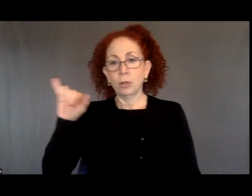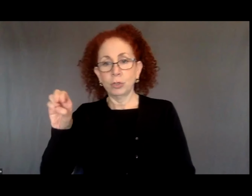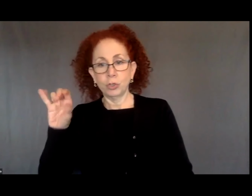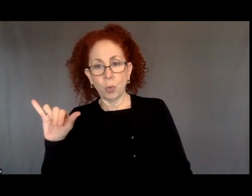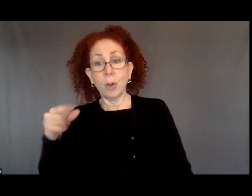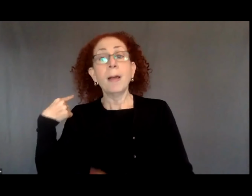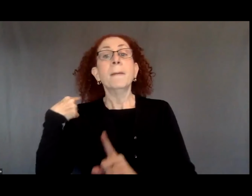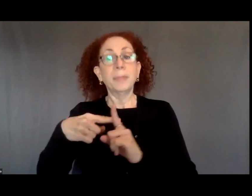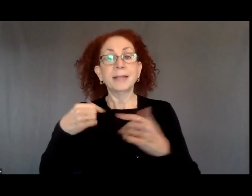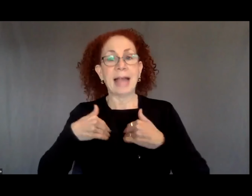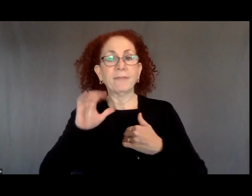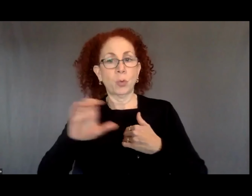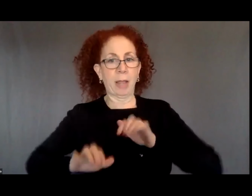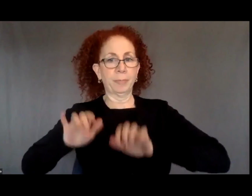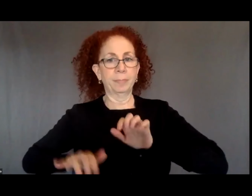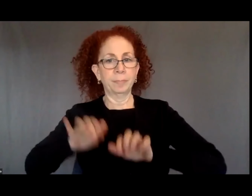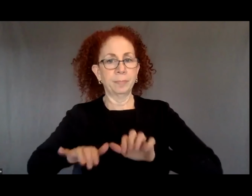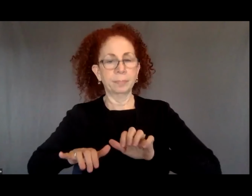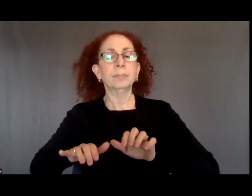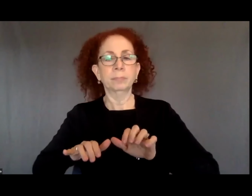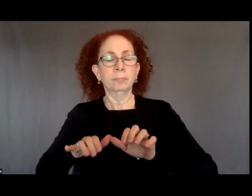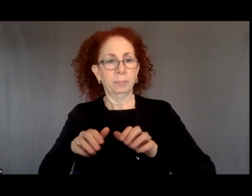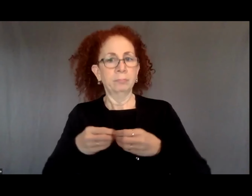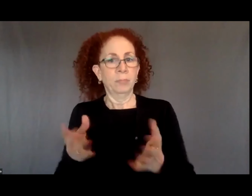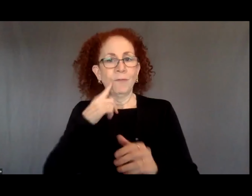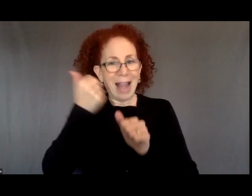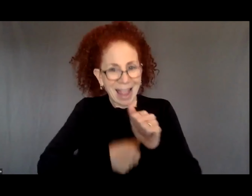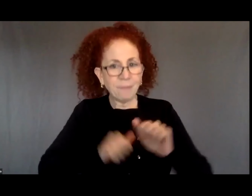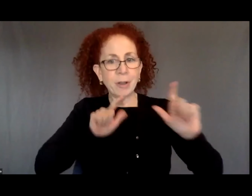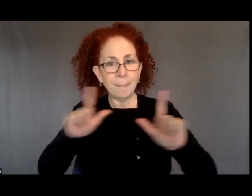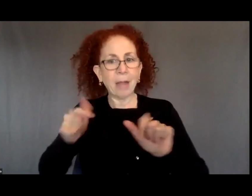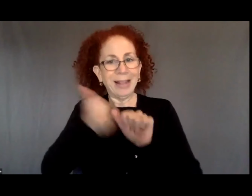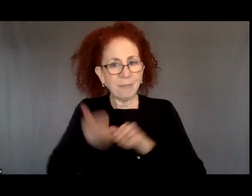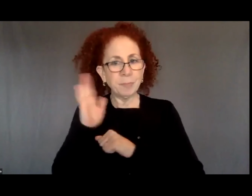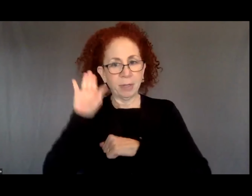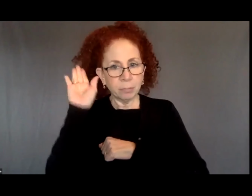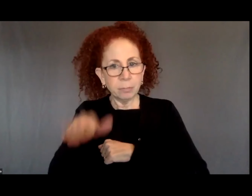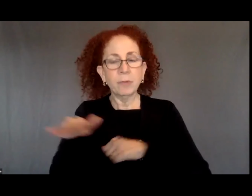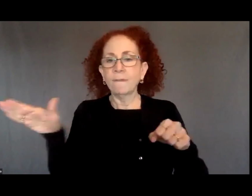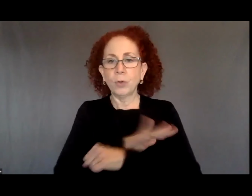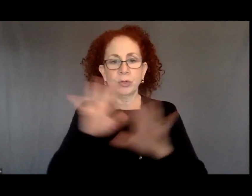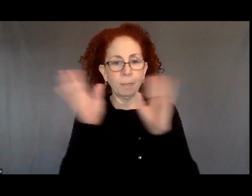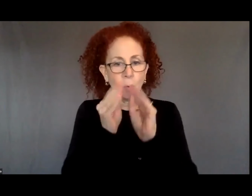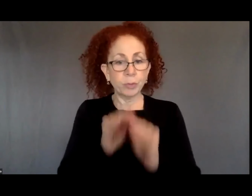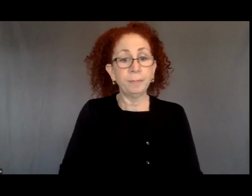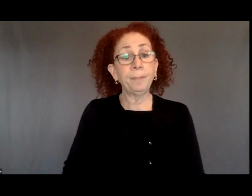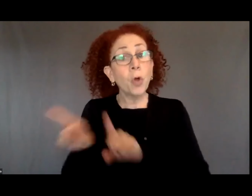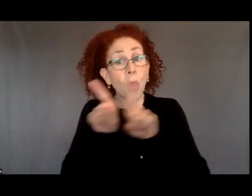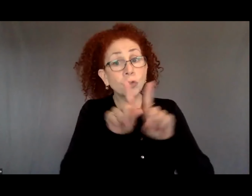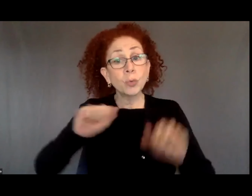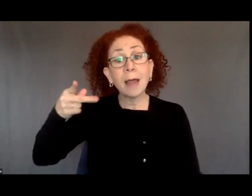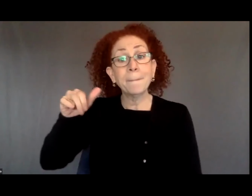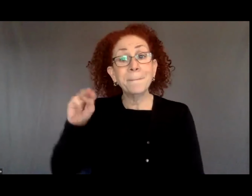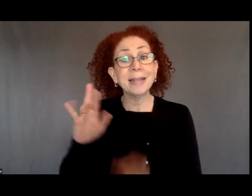manual closed captioning as standard accommodations for each panel and speaker throughout the symposium. I'd add that you can also pin